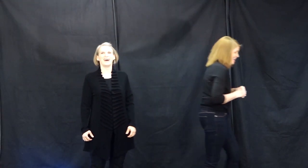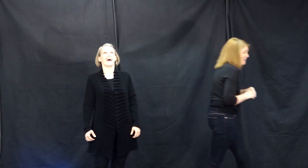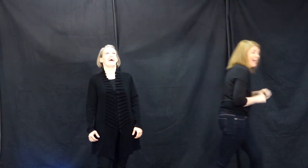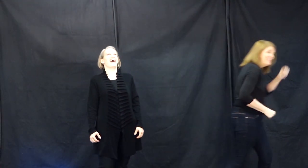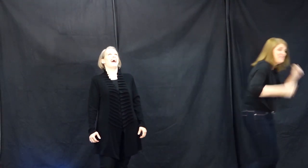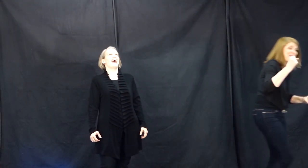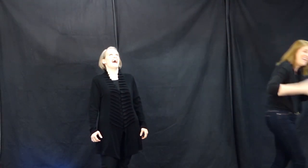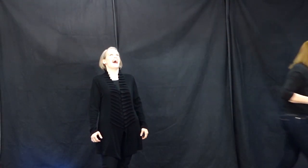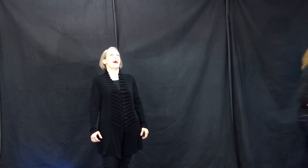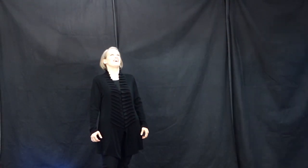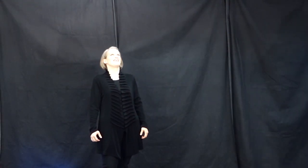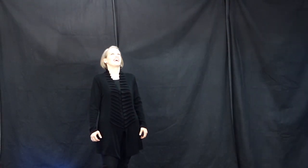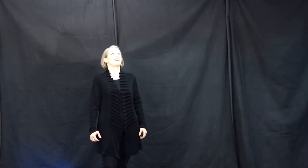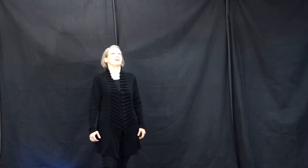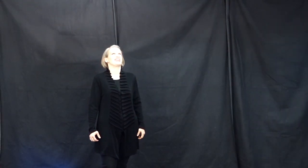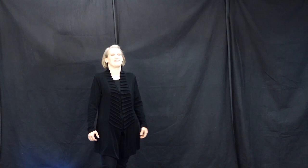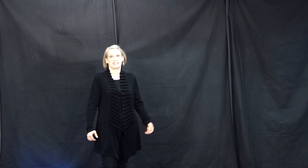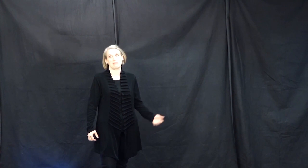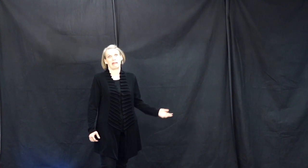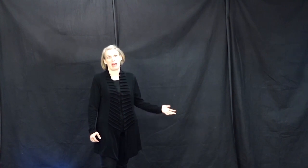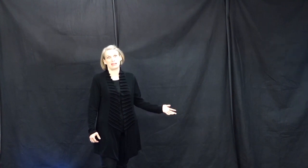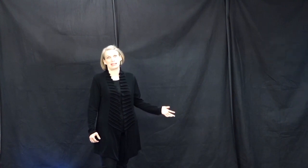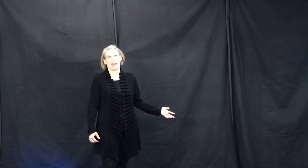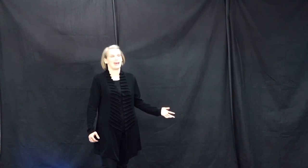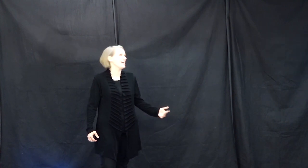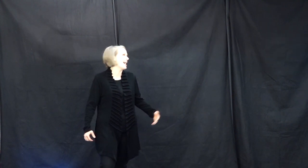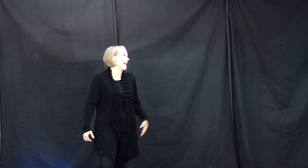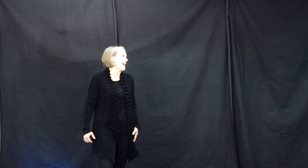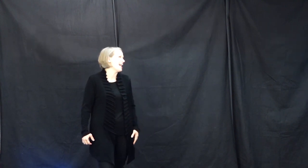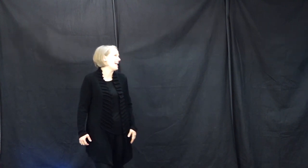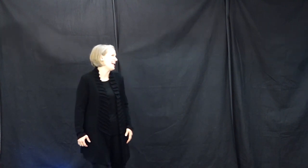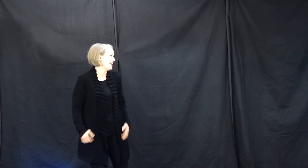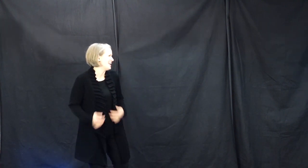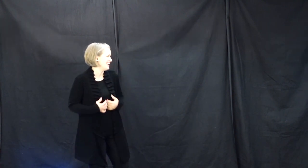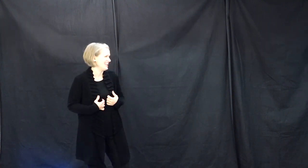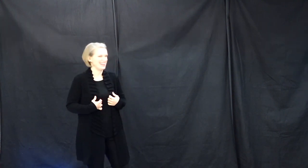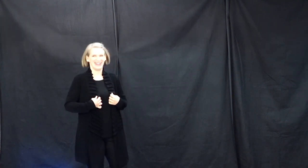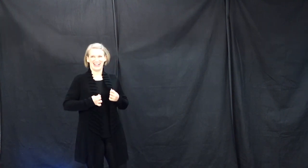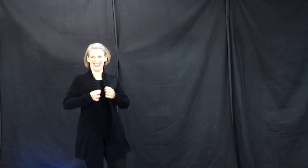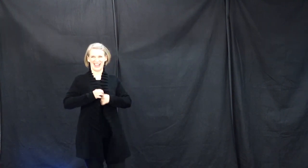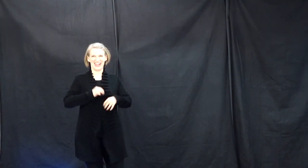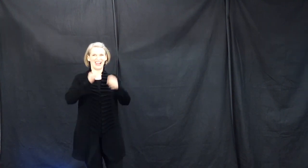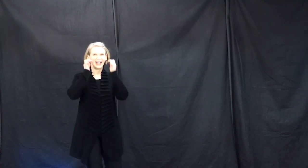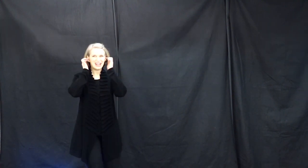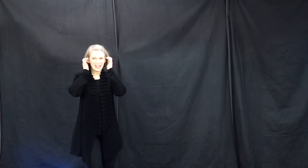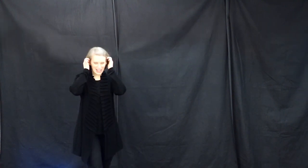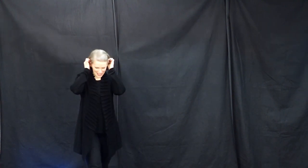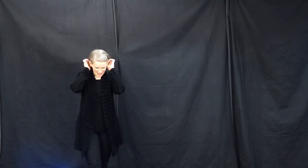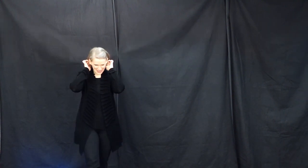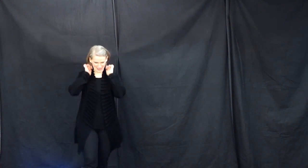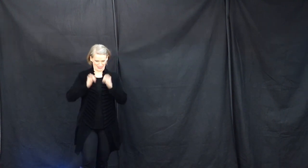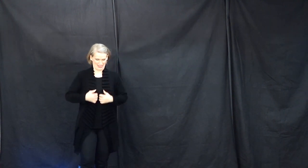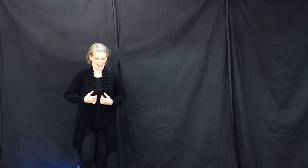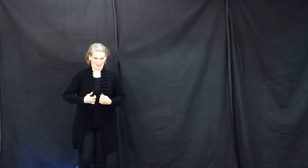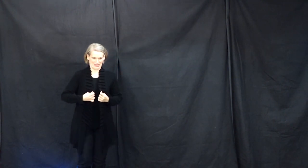I'm sorry, not anymore. Dang it, sorry. My bad. Crap.